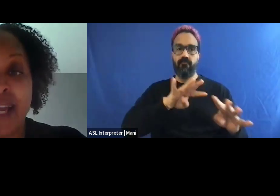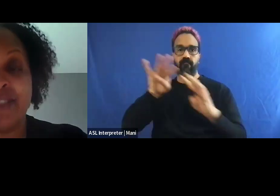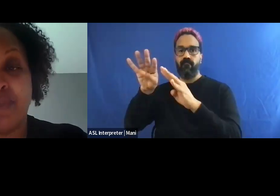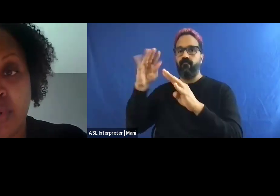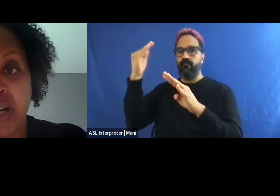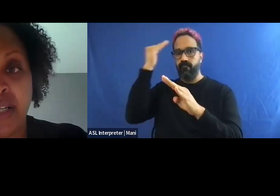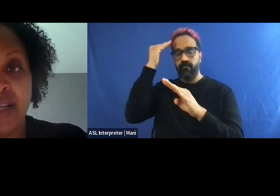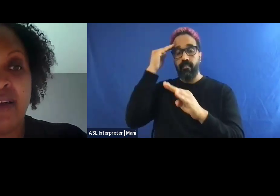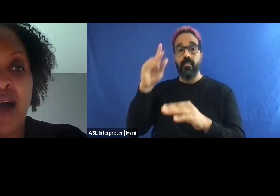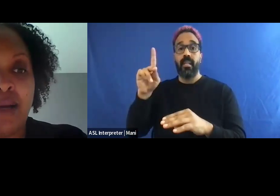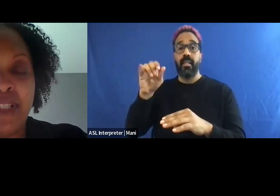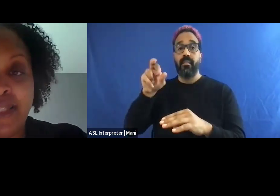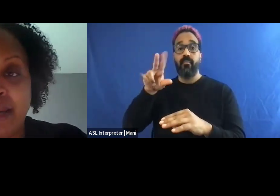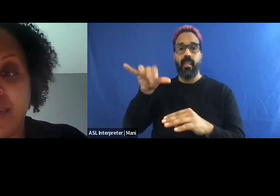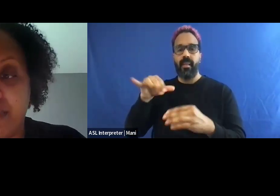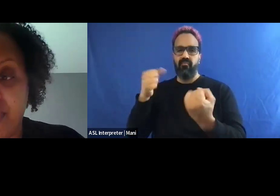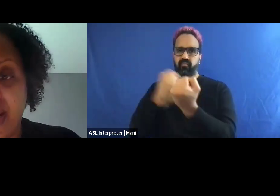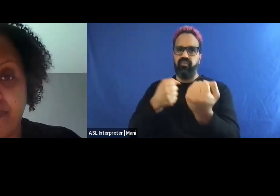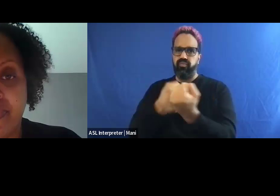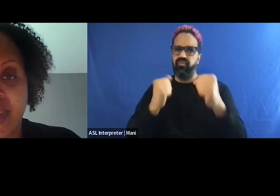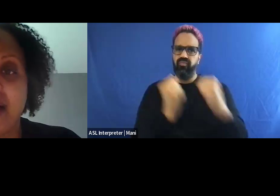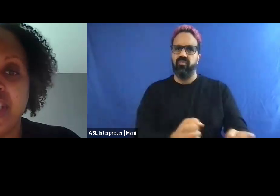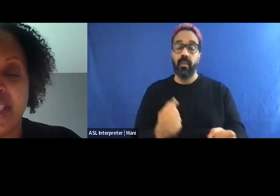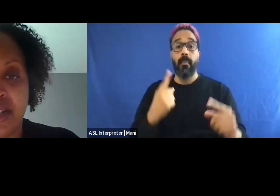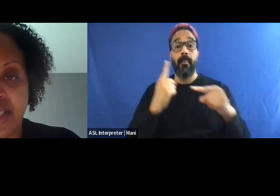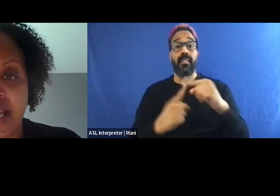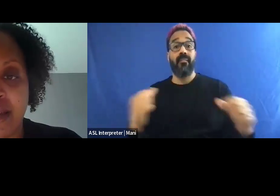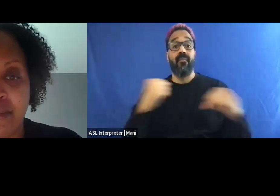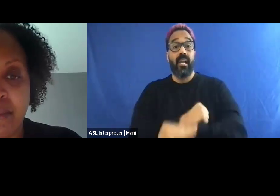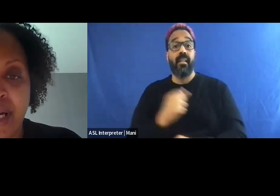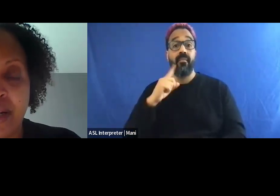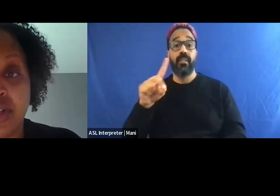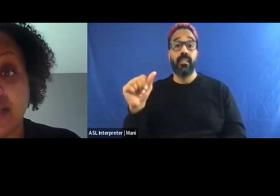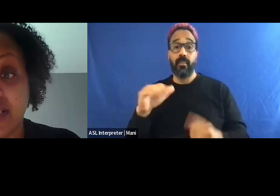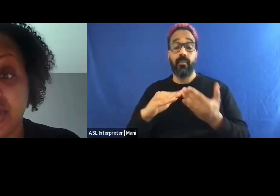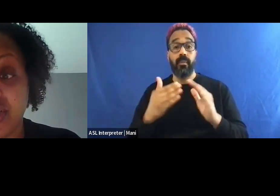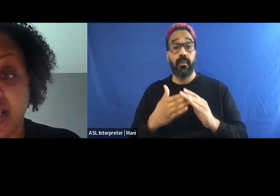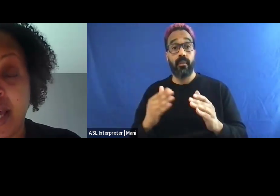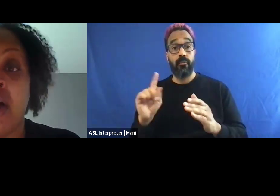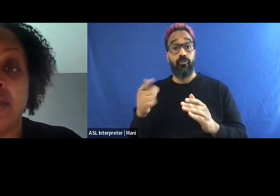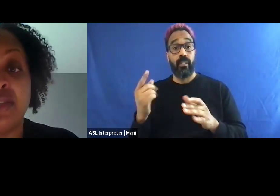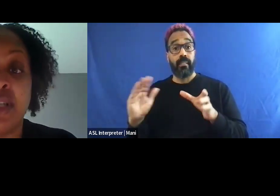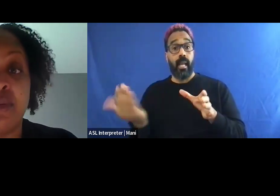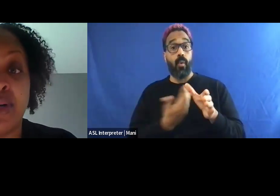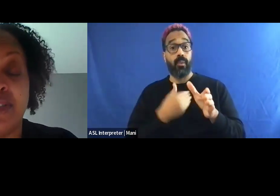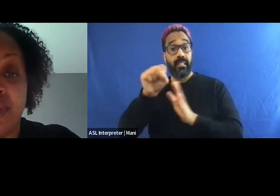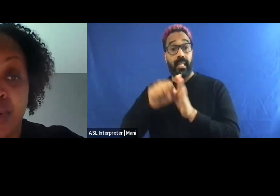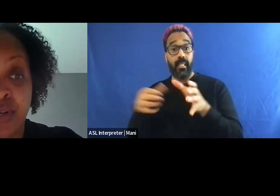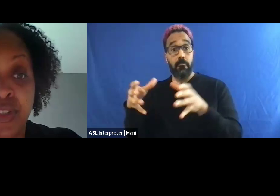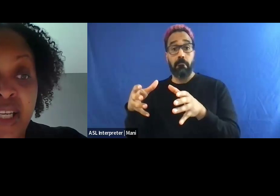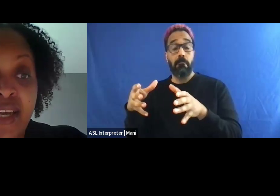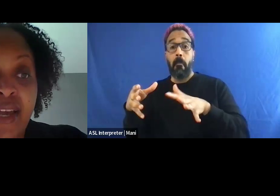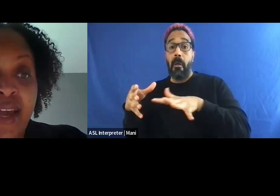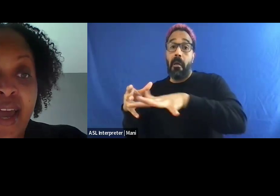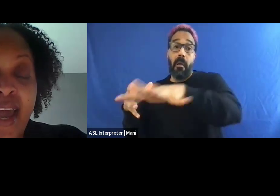and fights for the disabled community, not just in our state, but across the country and also in other parts of the